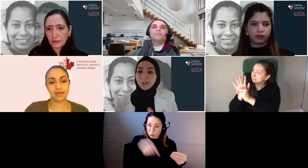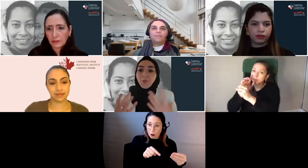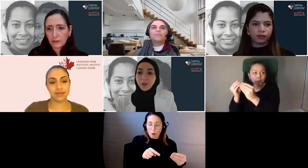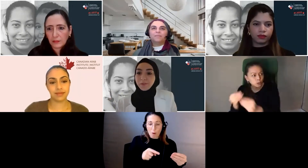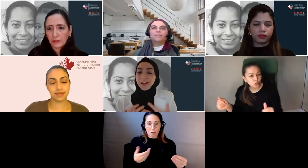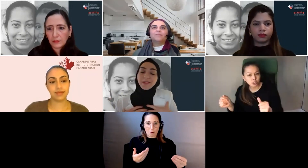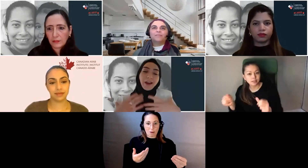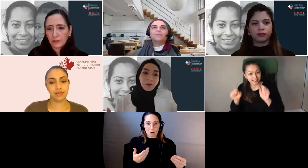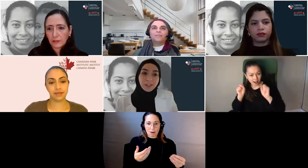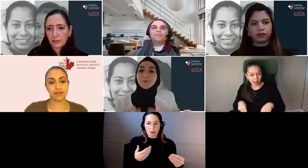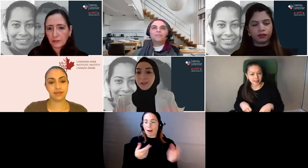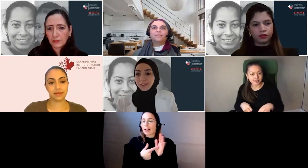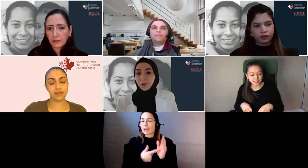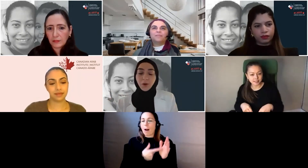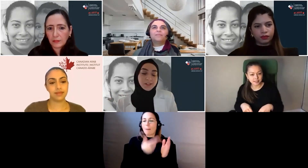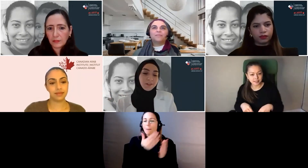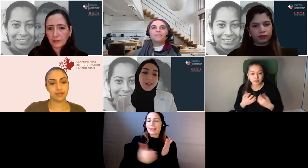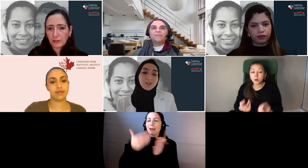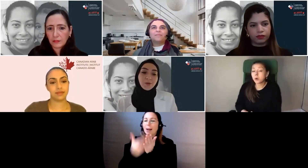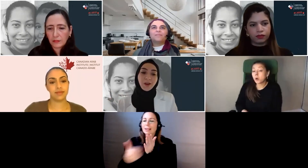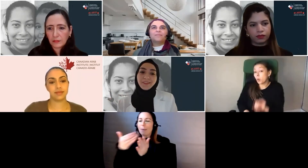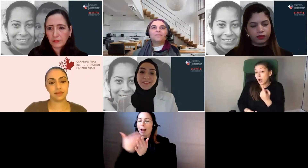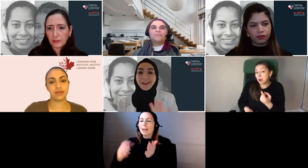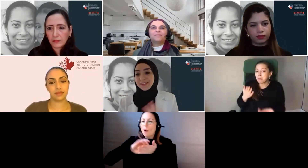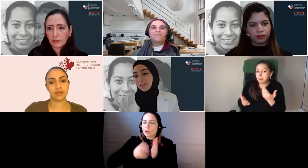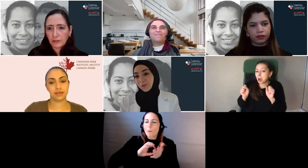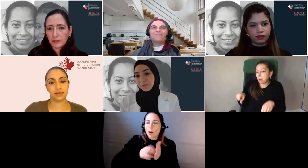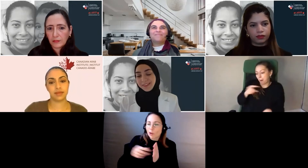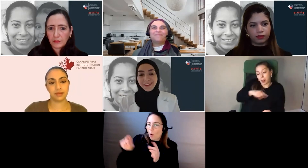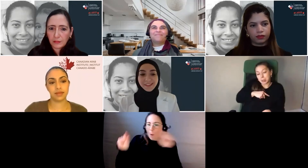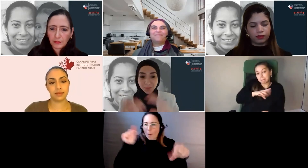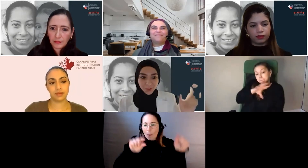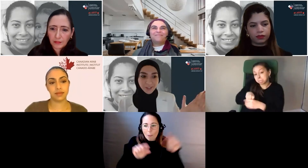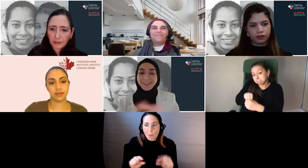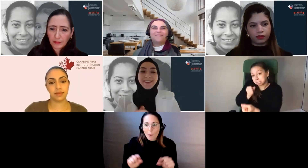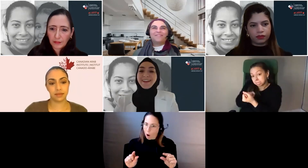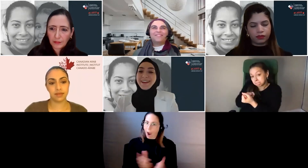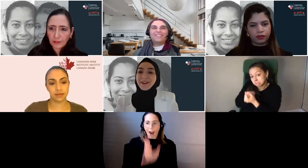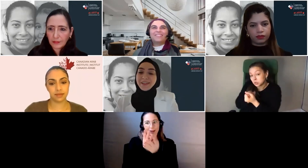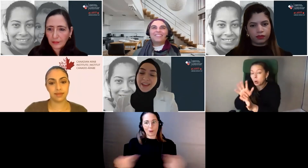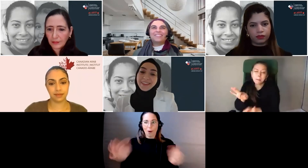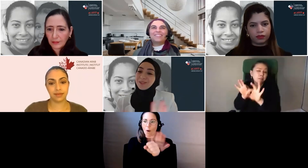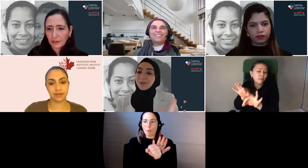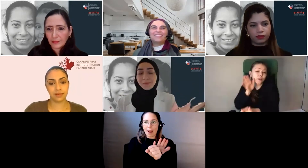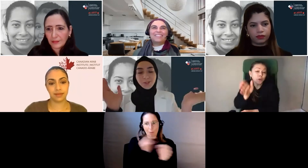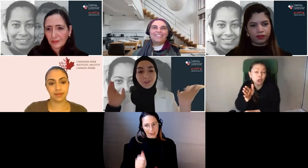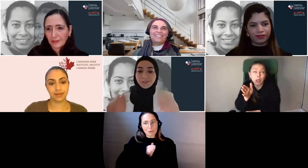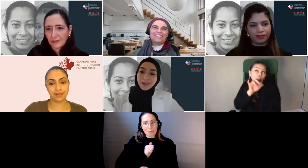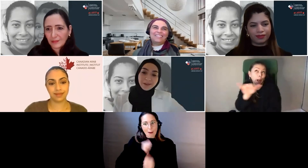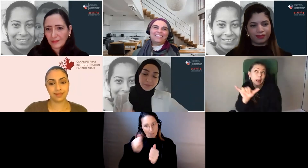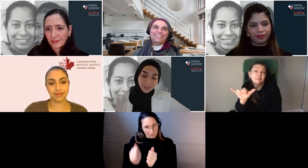solution. So one of that could be, ourselves. So I think that's for me the ideal future. Yeah, thank you so